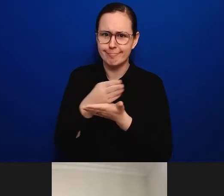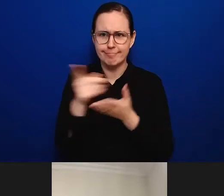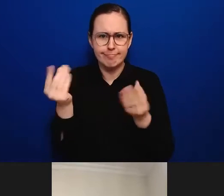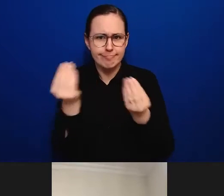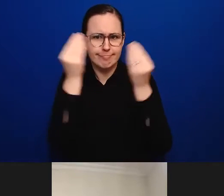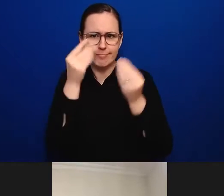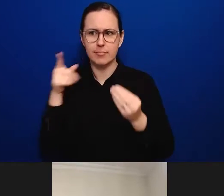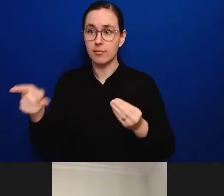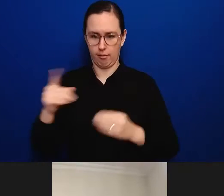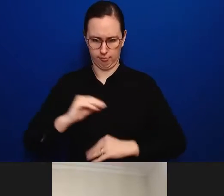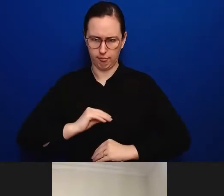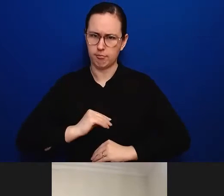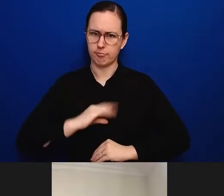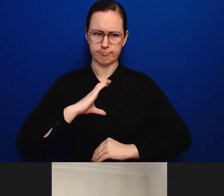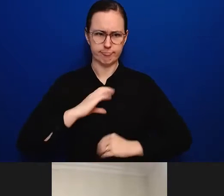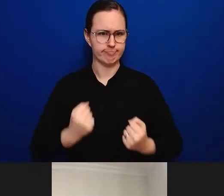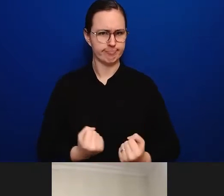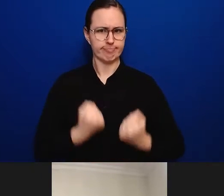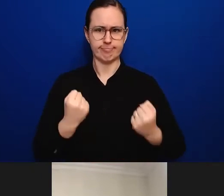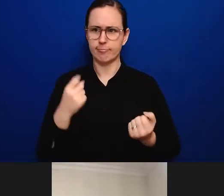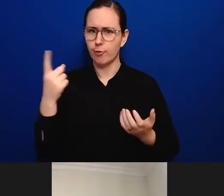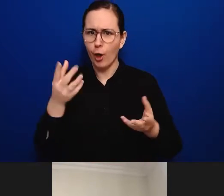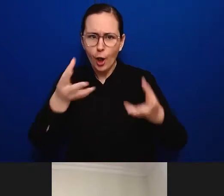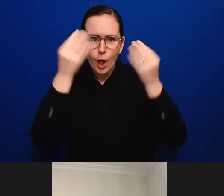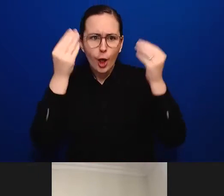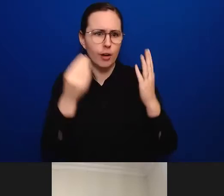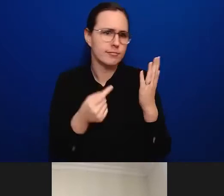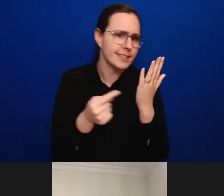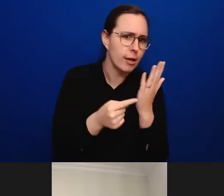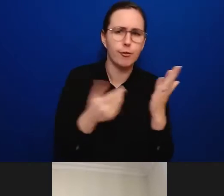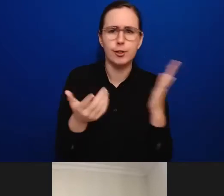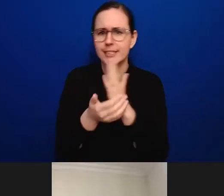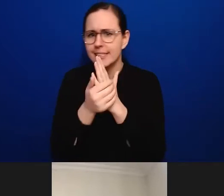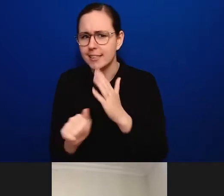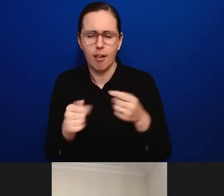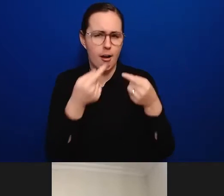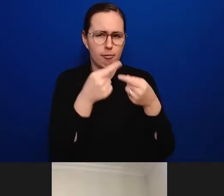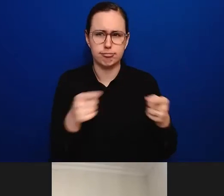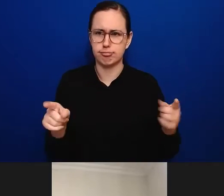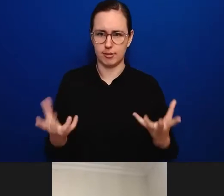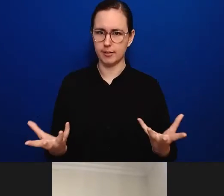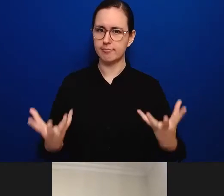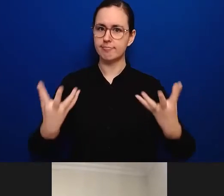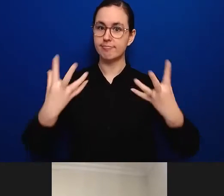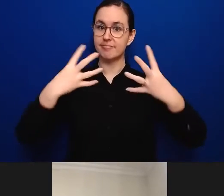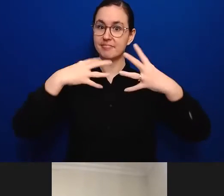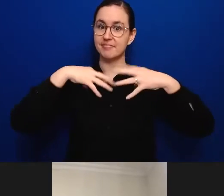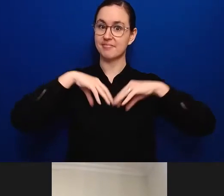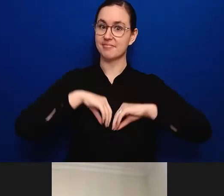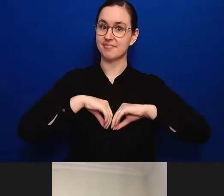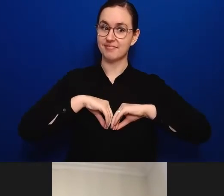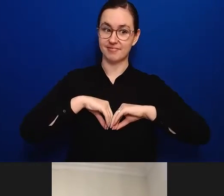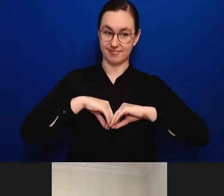technical capacities, because after this he started working at more global level, and